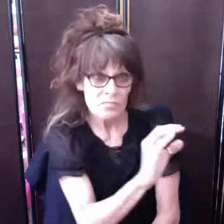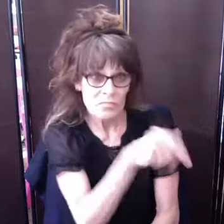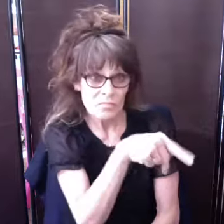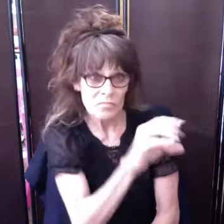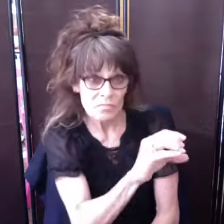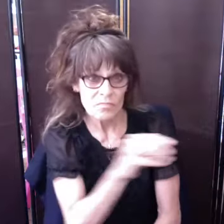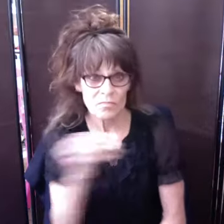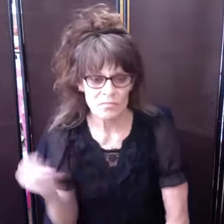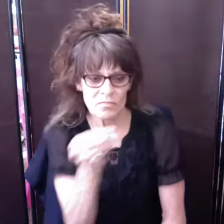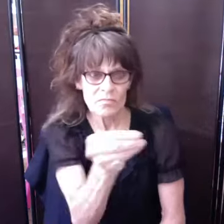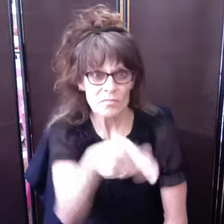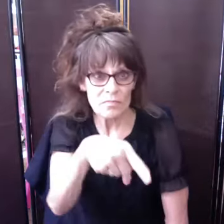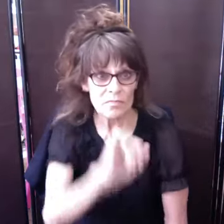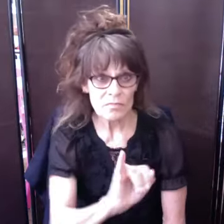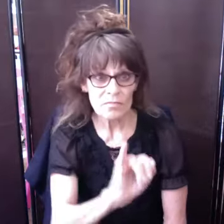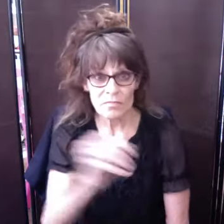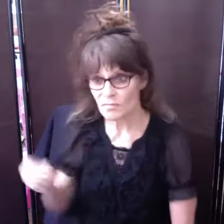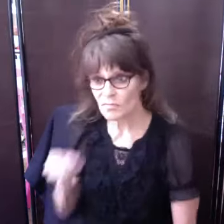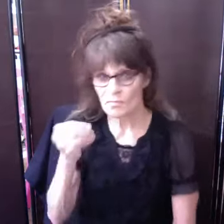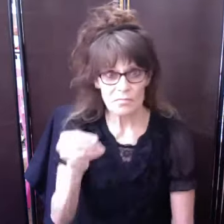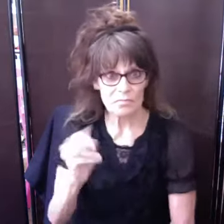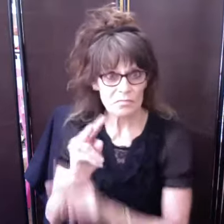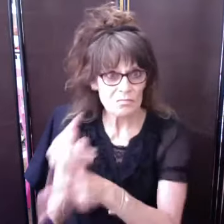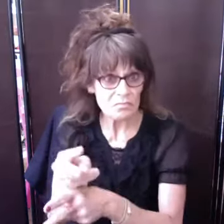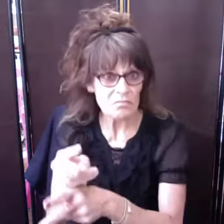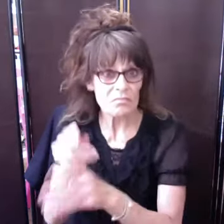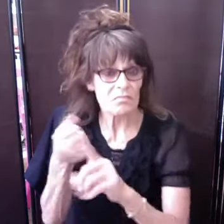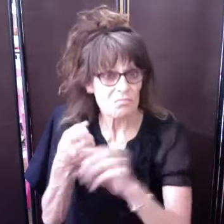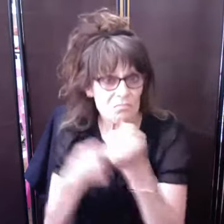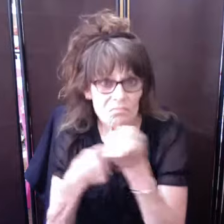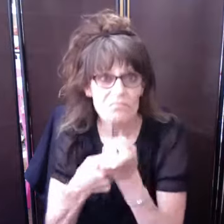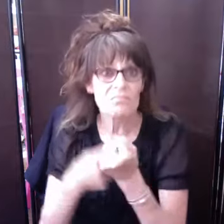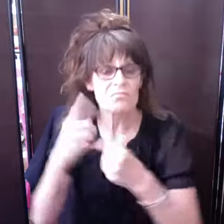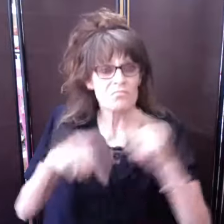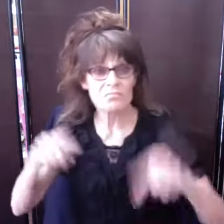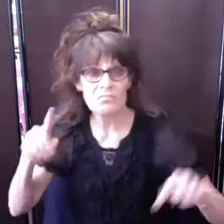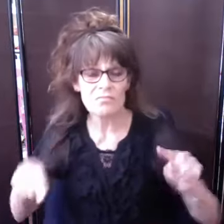person who handles contributions and people who need to do this or that or the other thing. And that's how AA does its